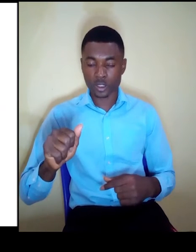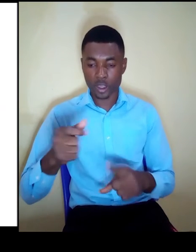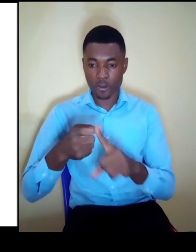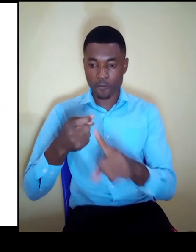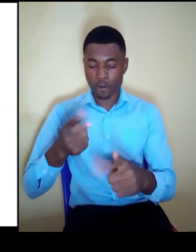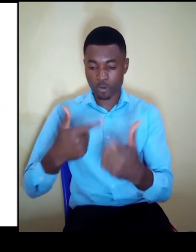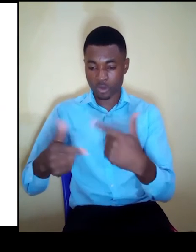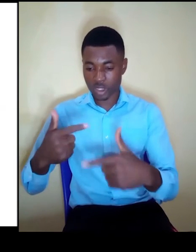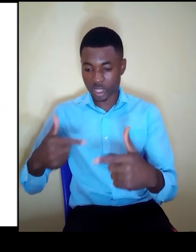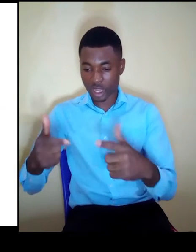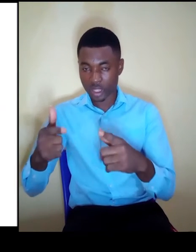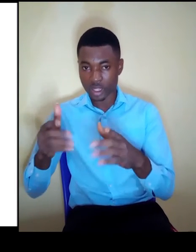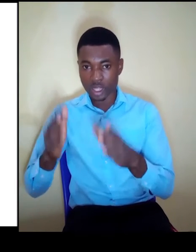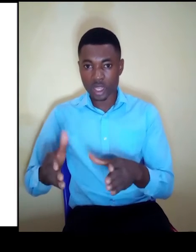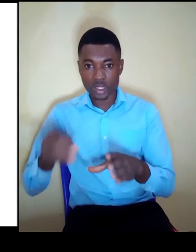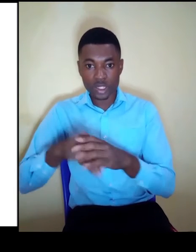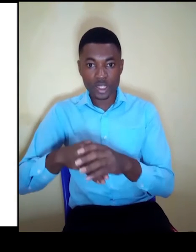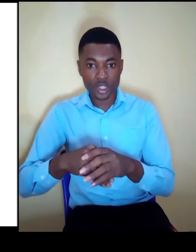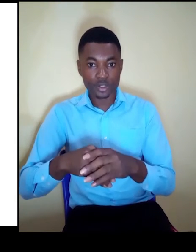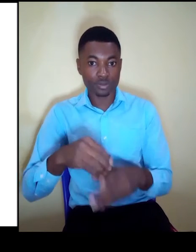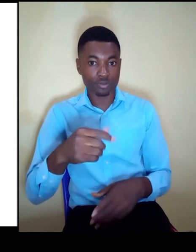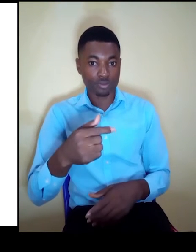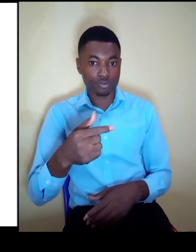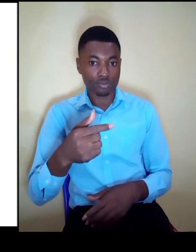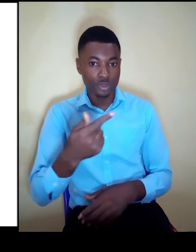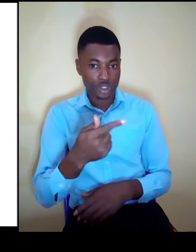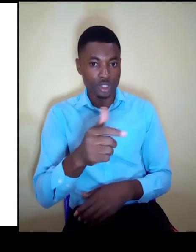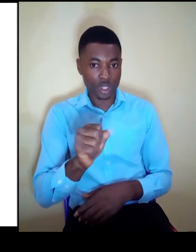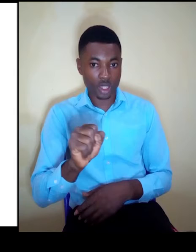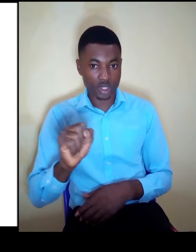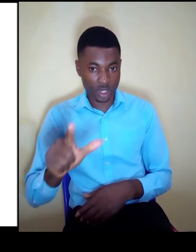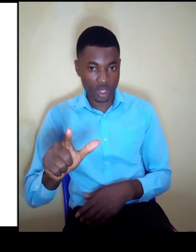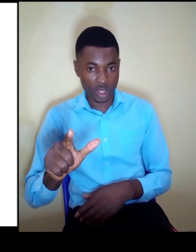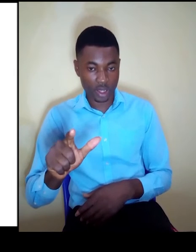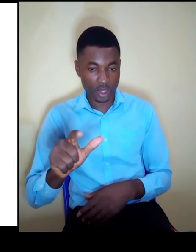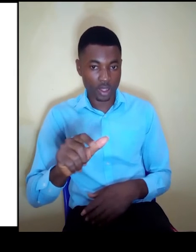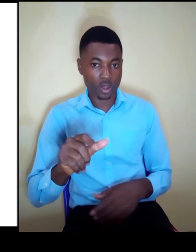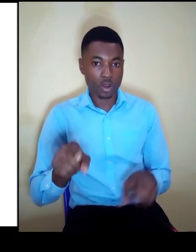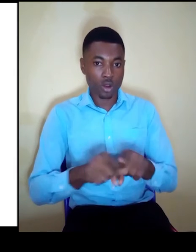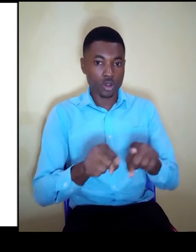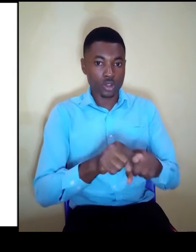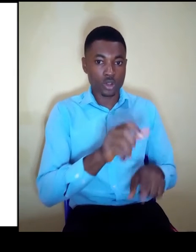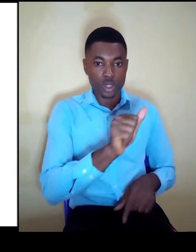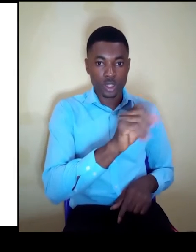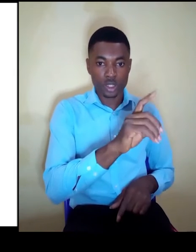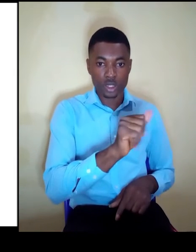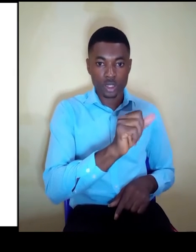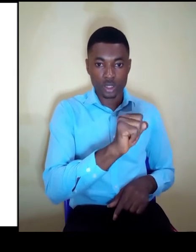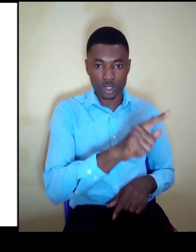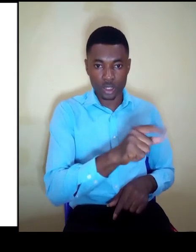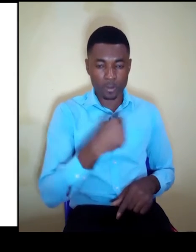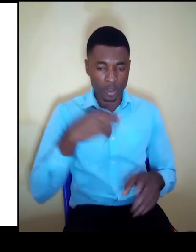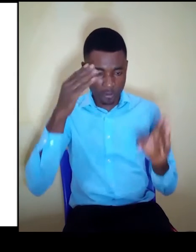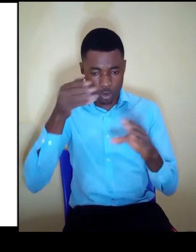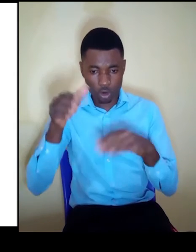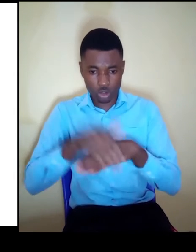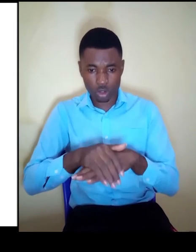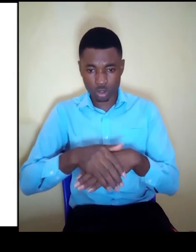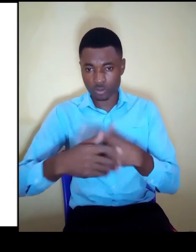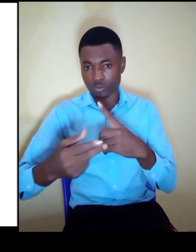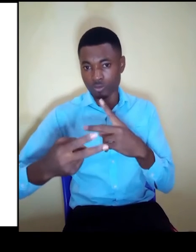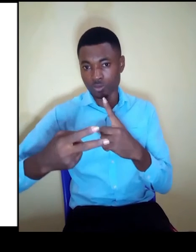data elicited from signers of Ghanaian and Adam Roberts Sign Languages. I focus on